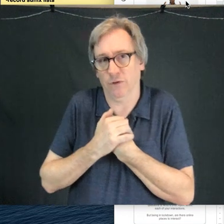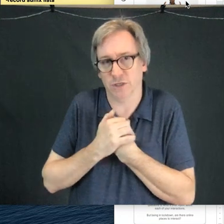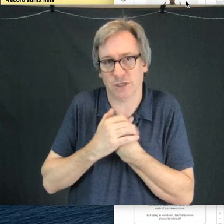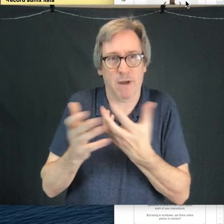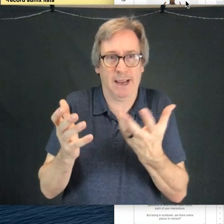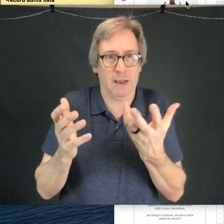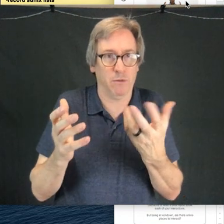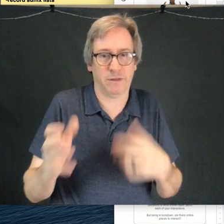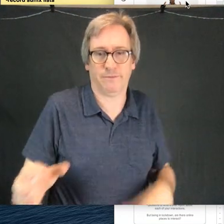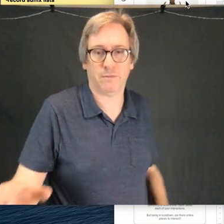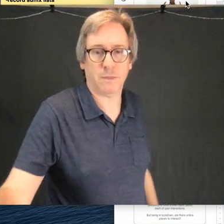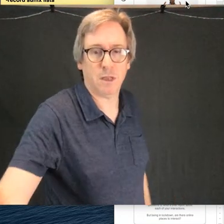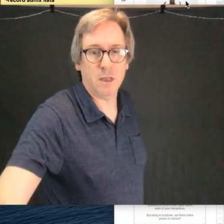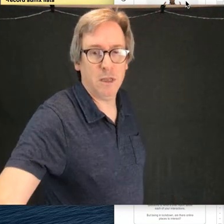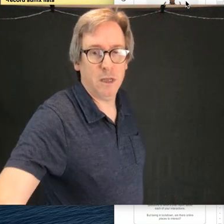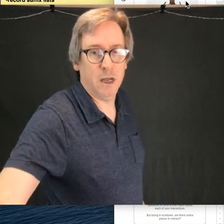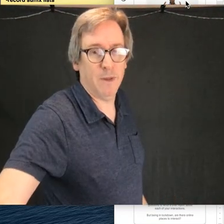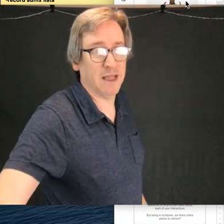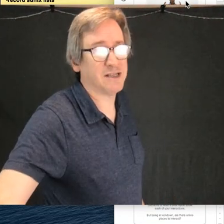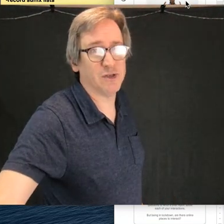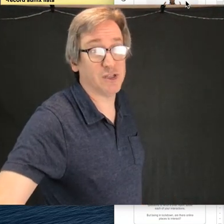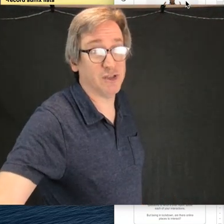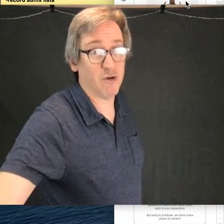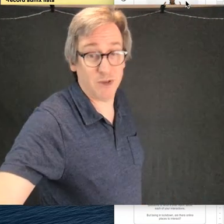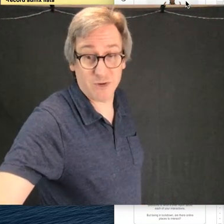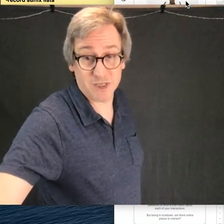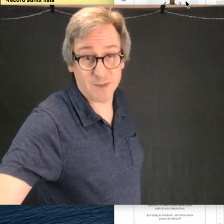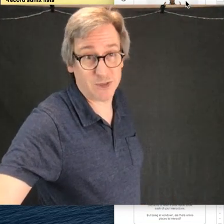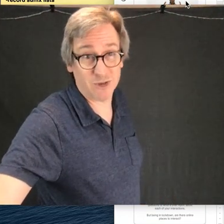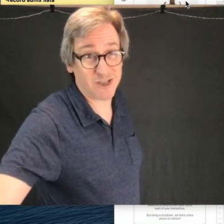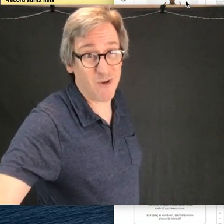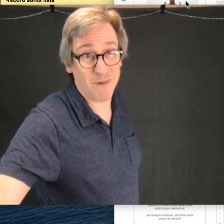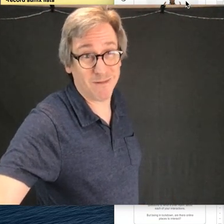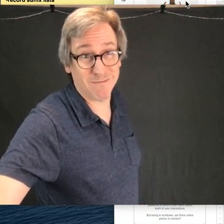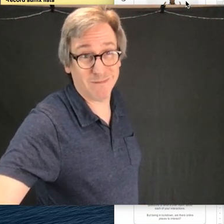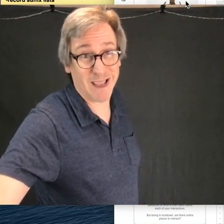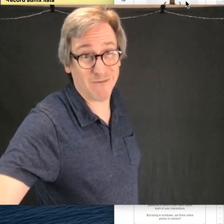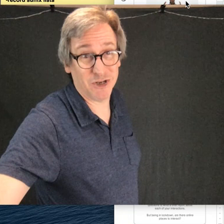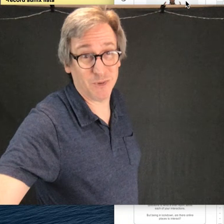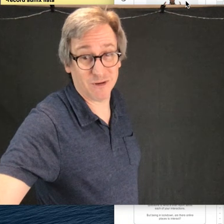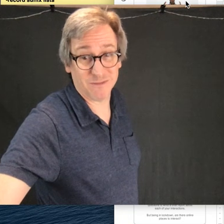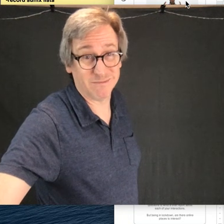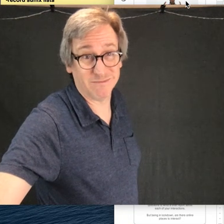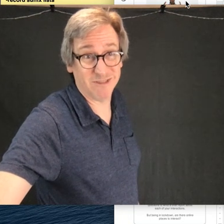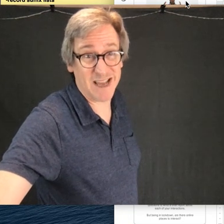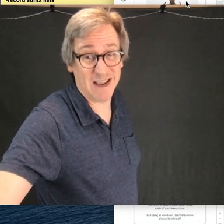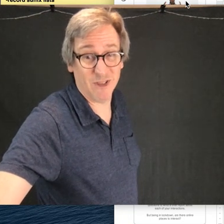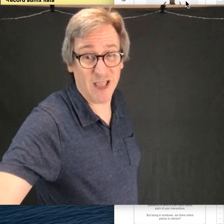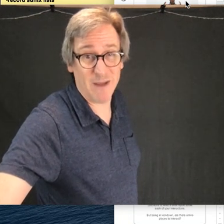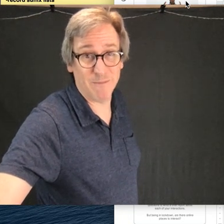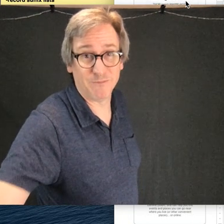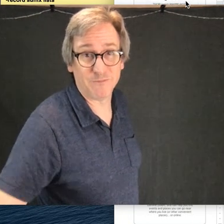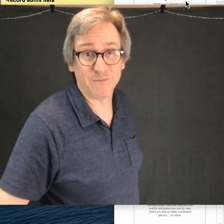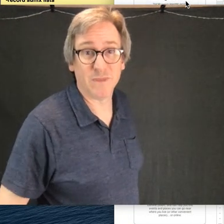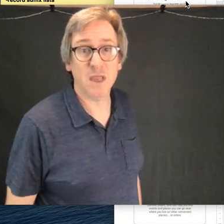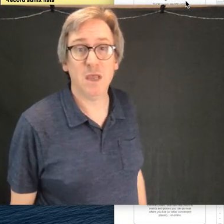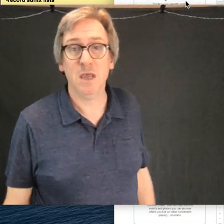that you can just go hang out with. A lot of students normally during the semester will just go up and have lunch with her, just hang out in the